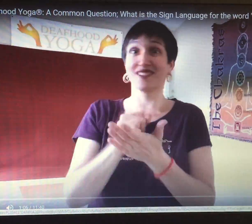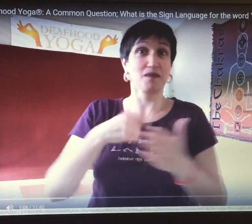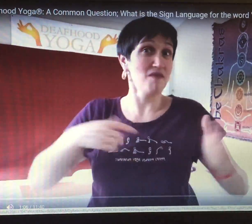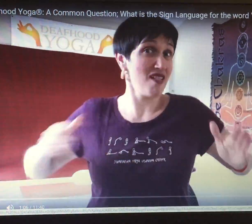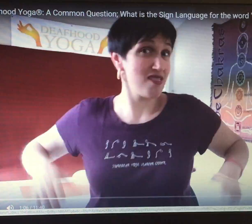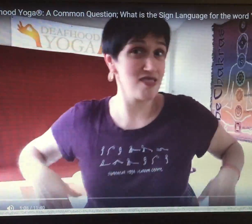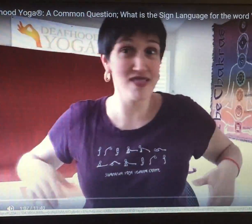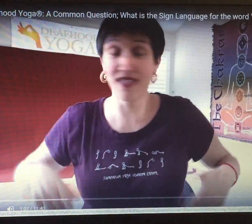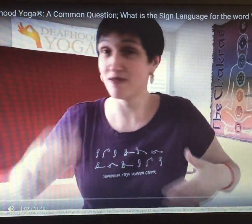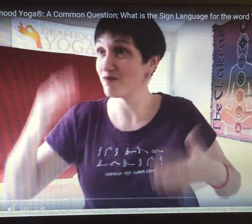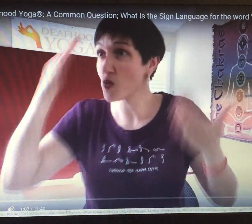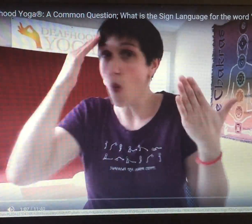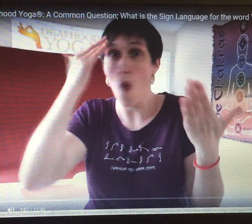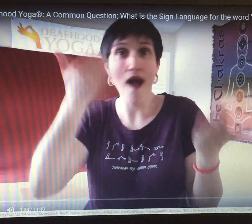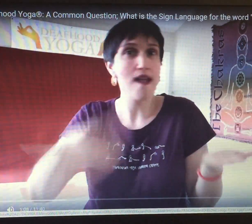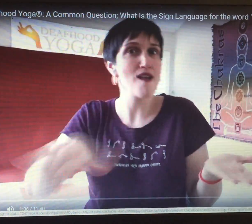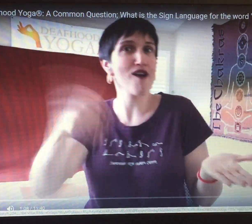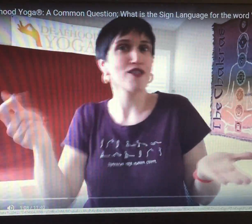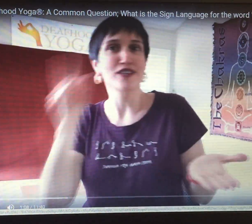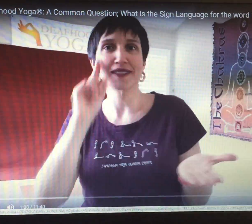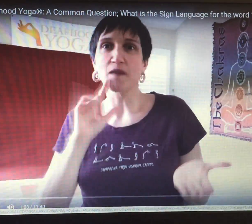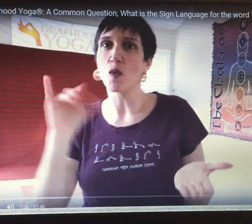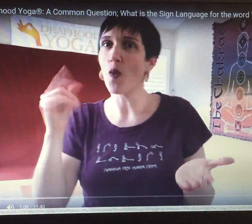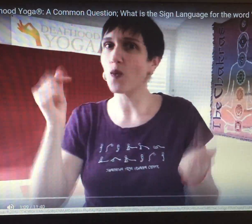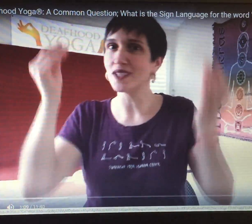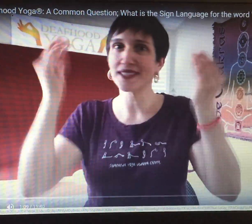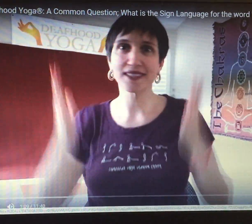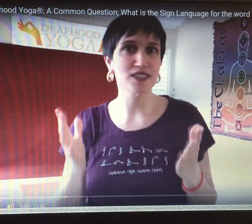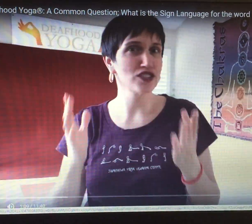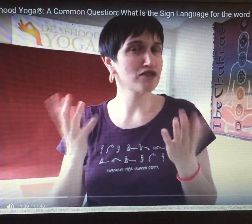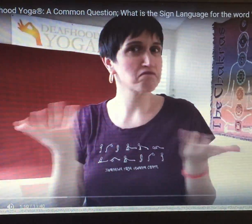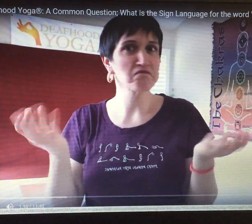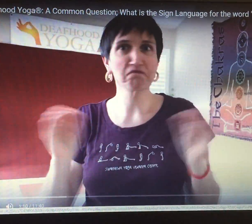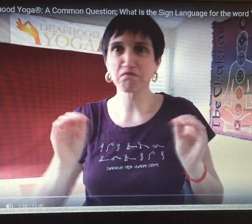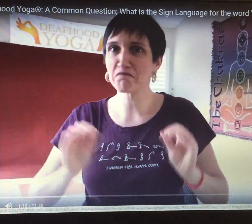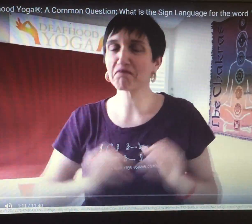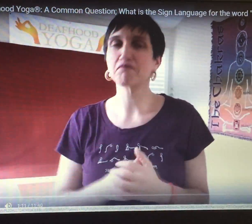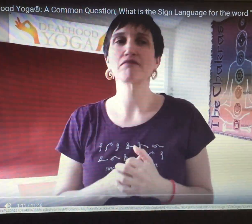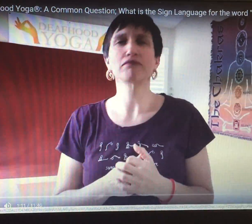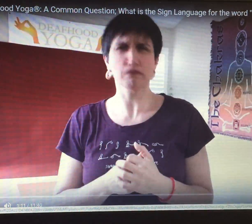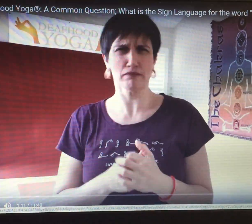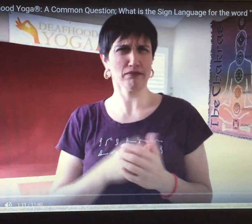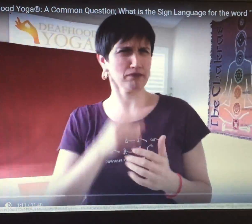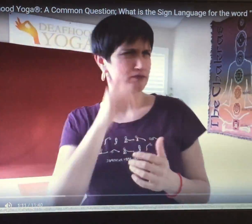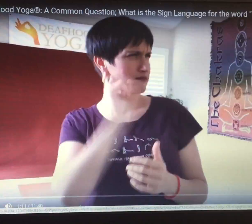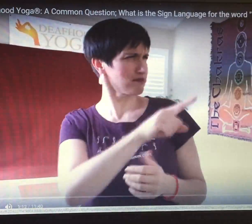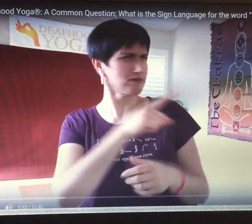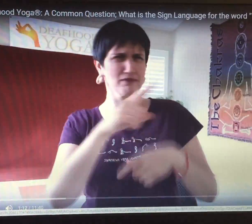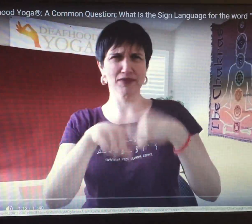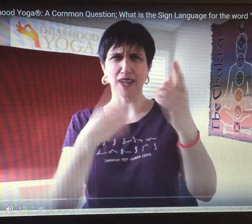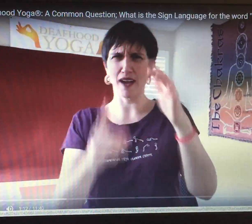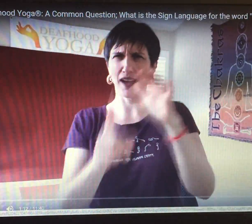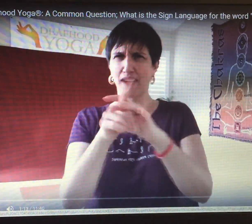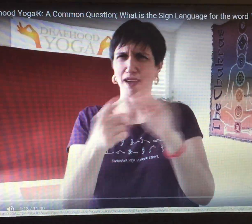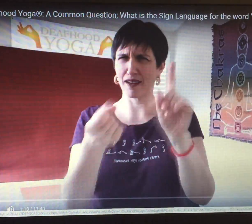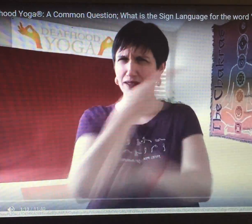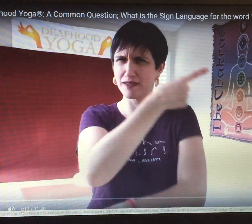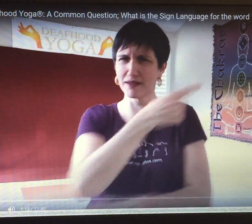Center, well, you need to understand that I didn't know any other deaf yoga teachers. And I noticed a